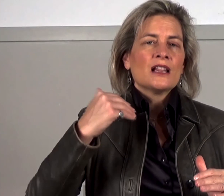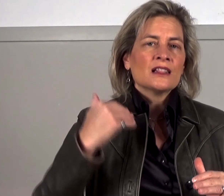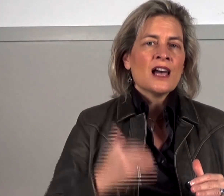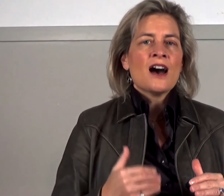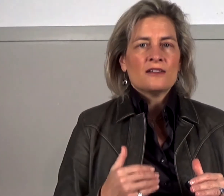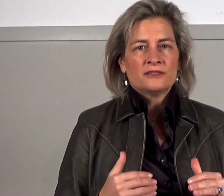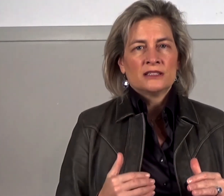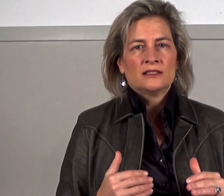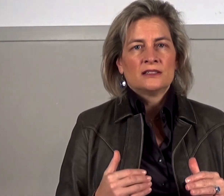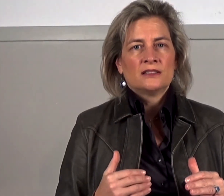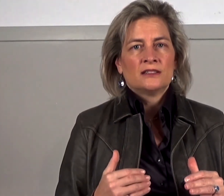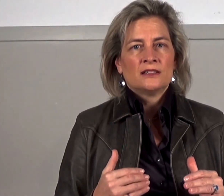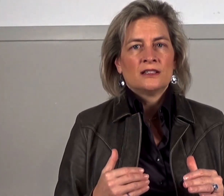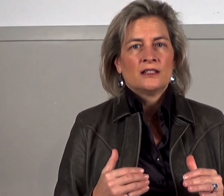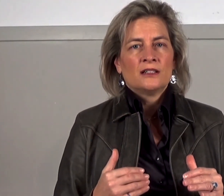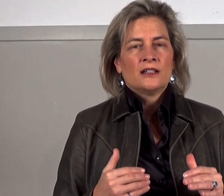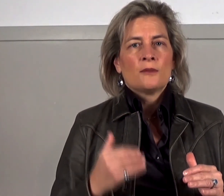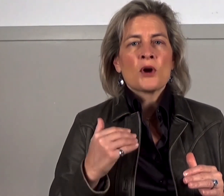bringing love,